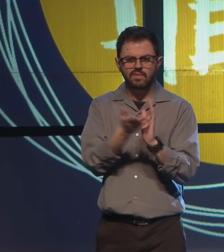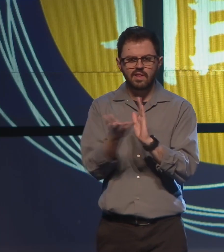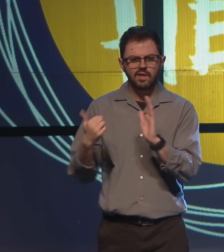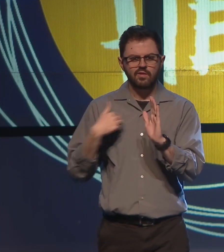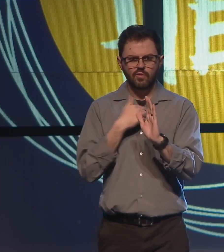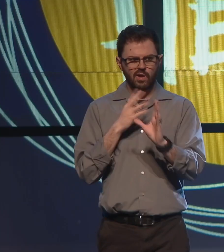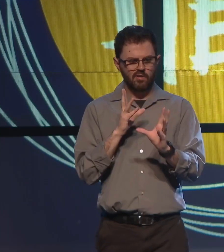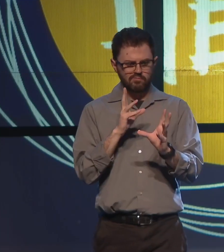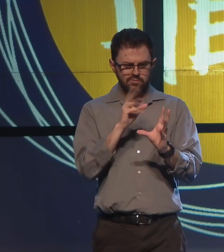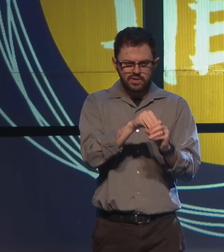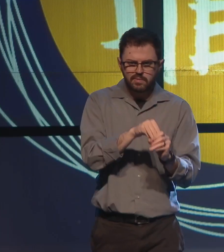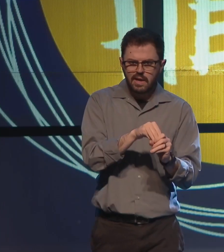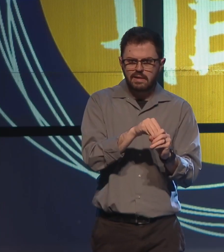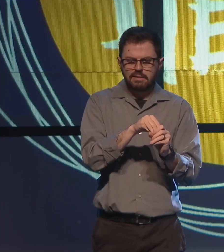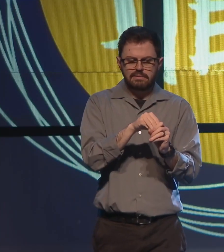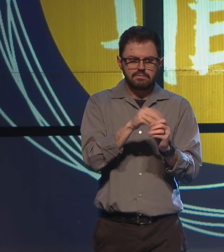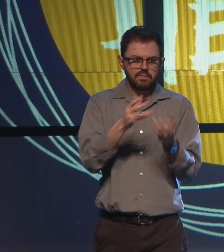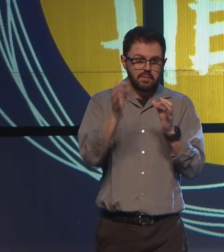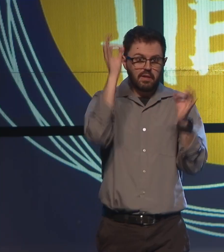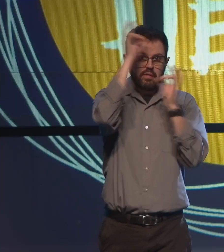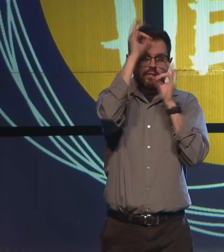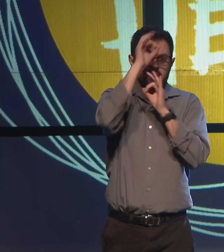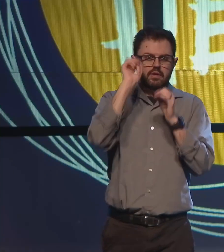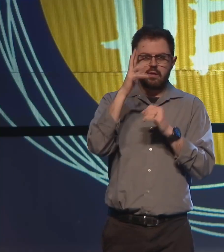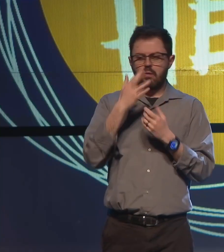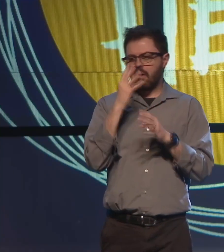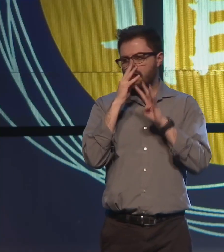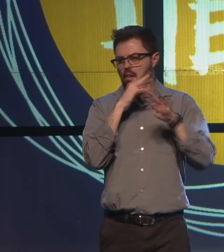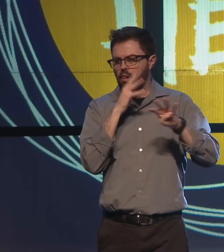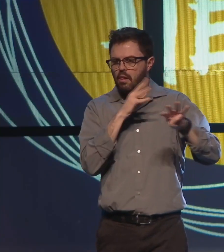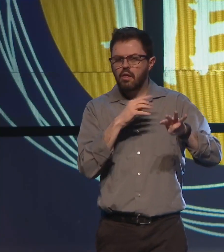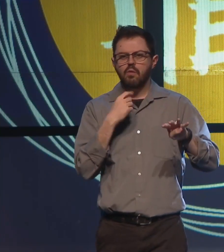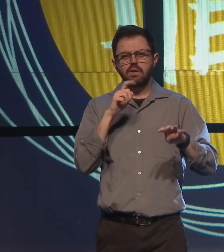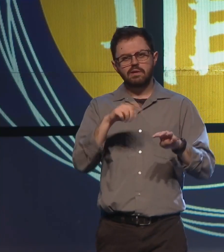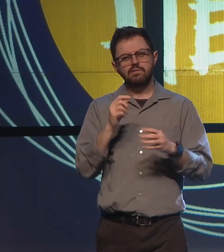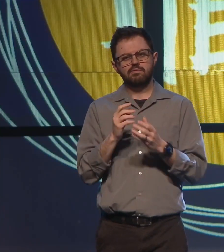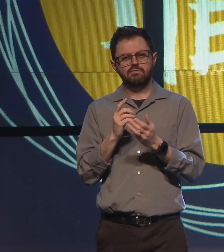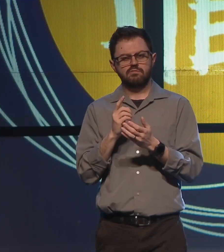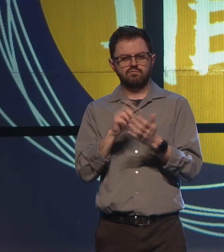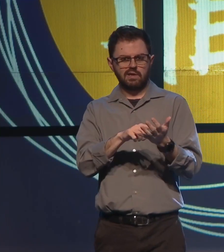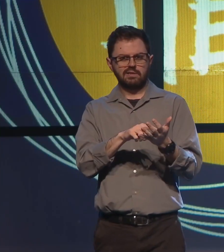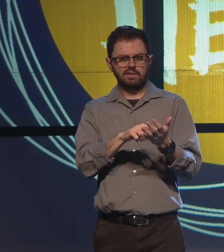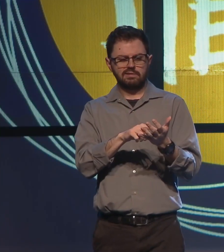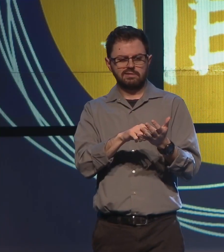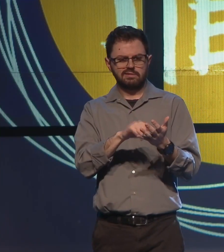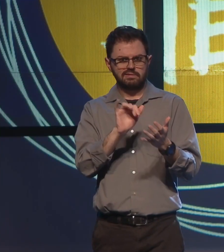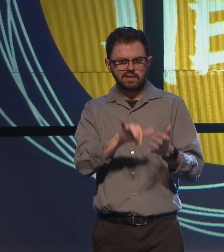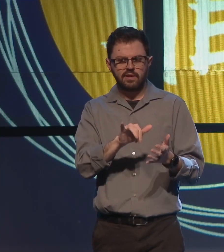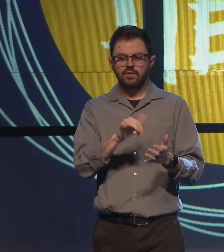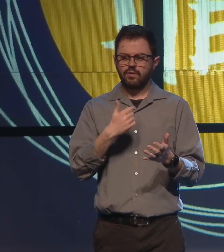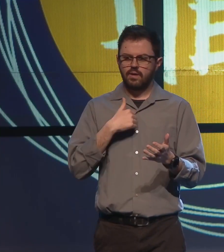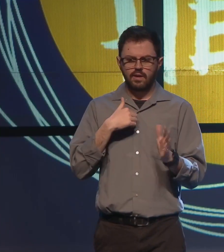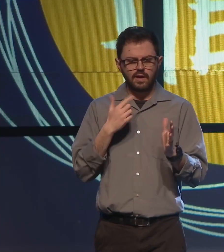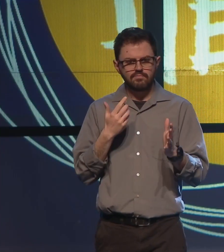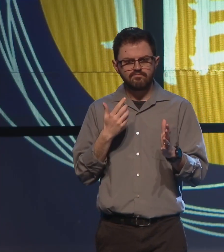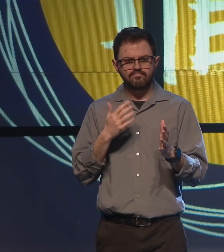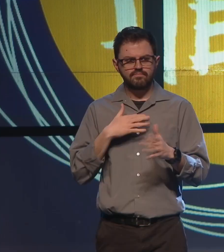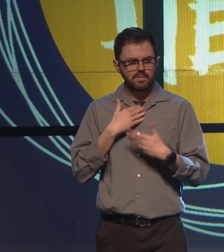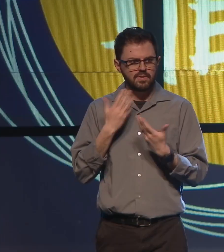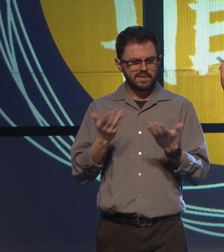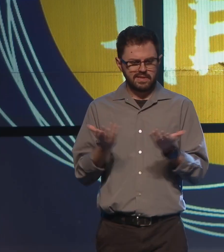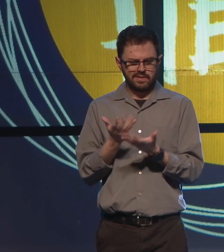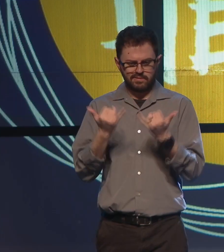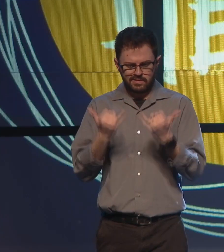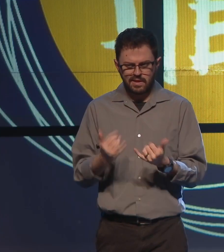it or didn't know it, or that live inside of us. And so I, too, am extraordinarily grateful to be here at this moment in this time with you all and